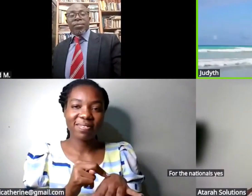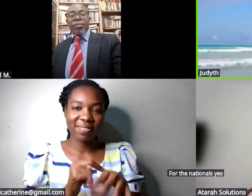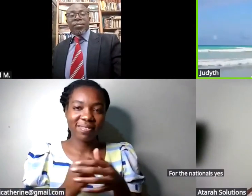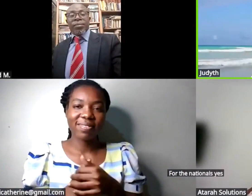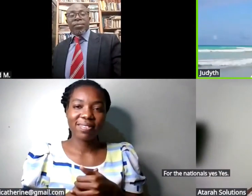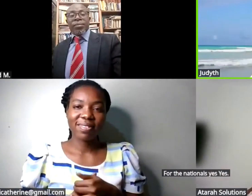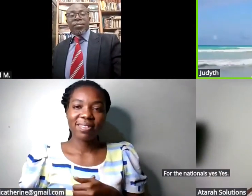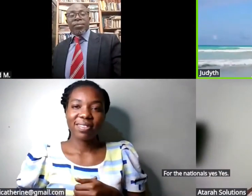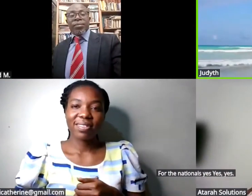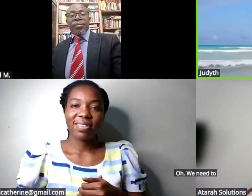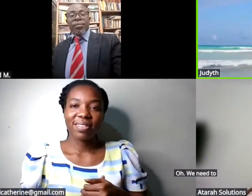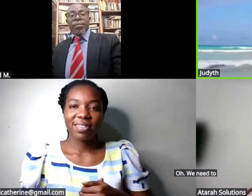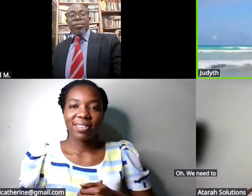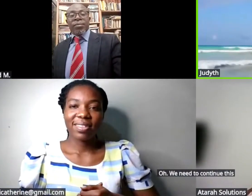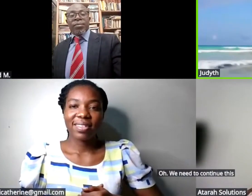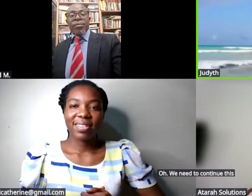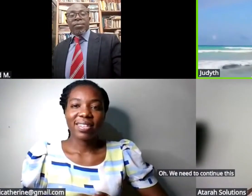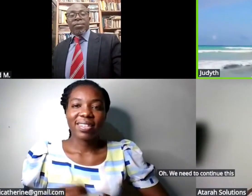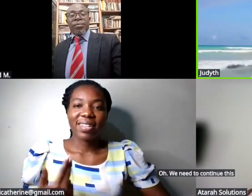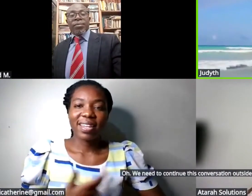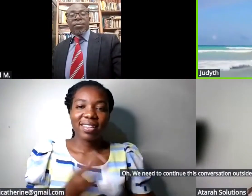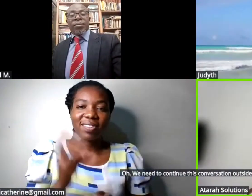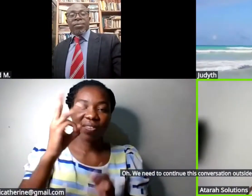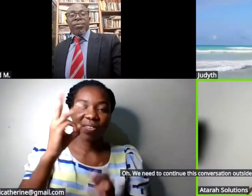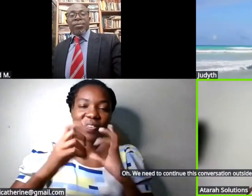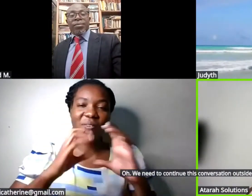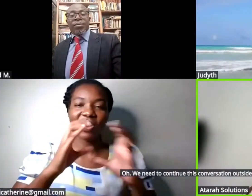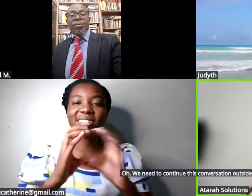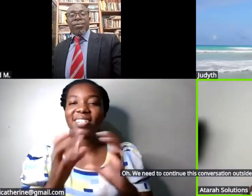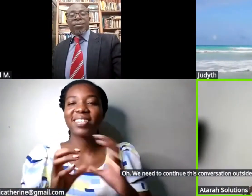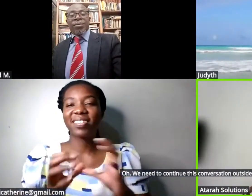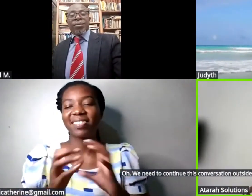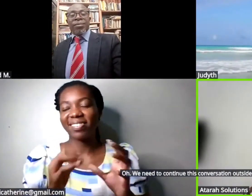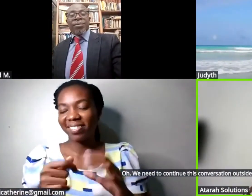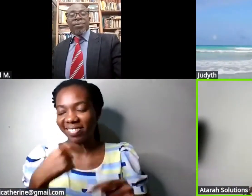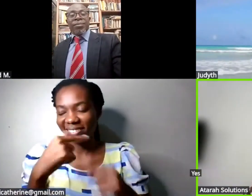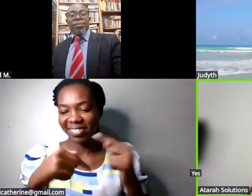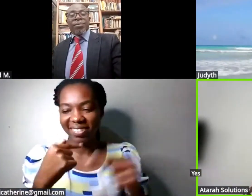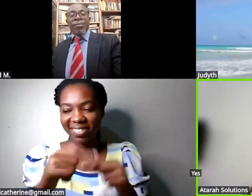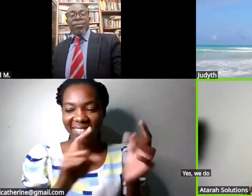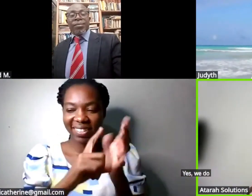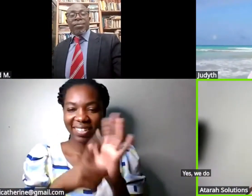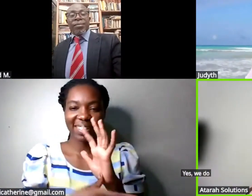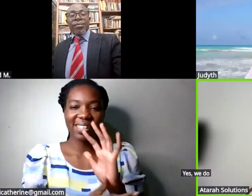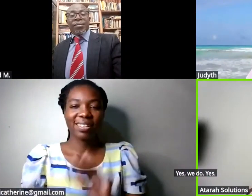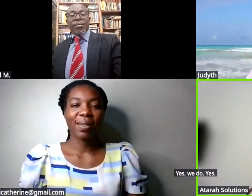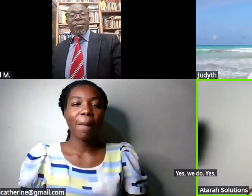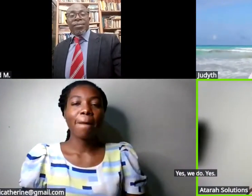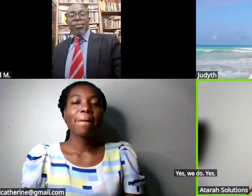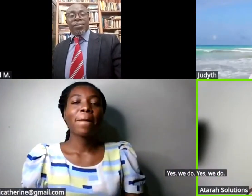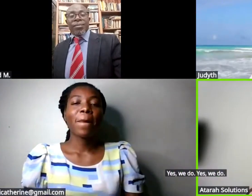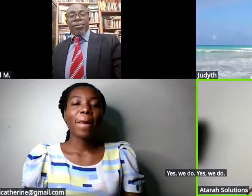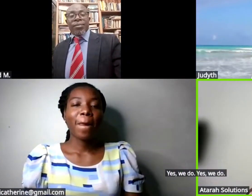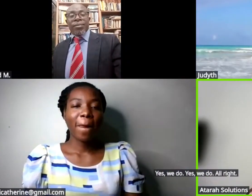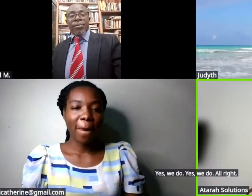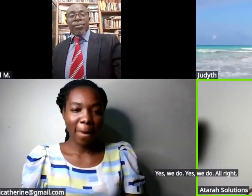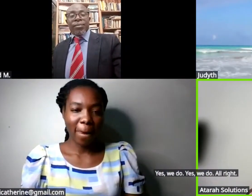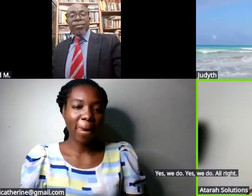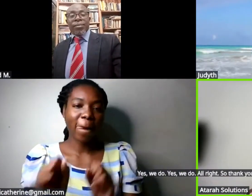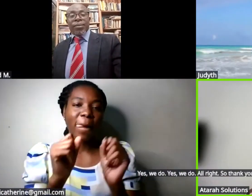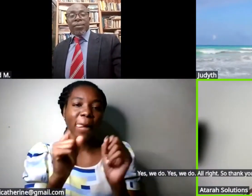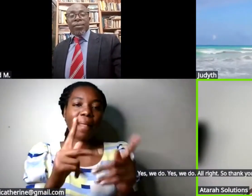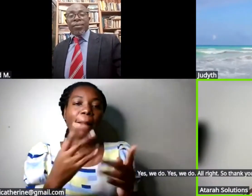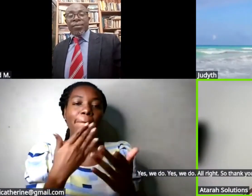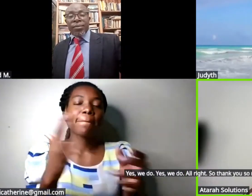need to continue this conversation outside here. Yes, we do. All right, so thank you so much,